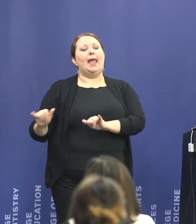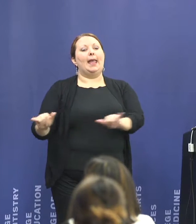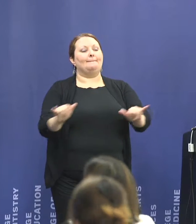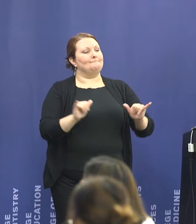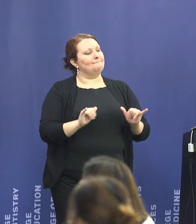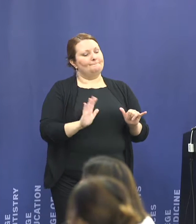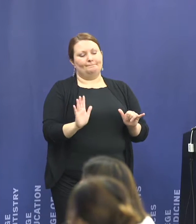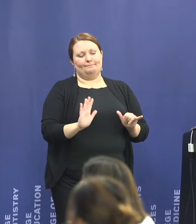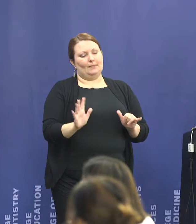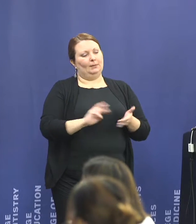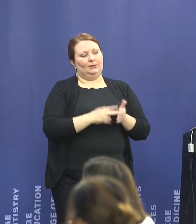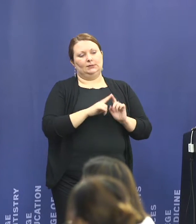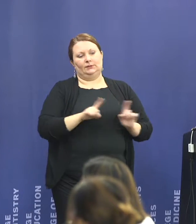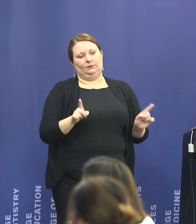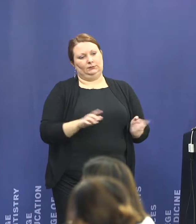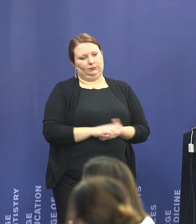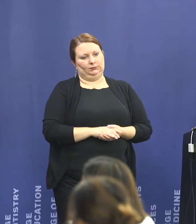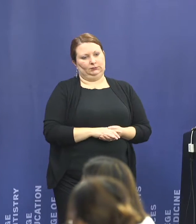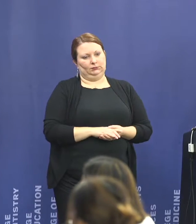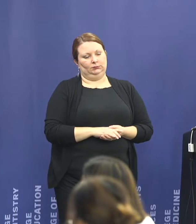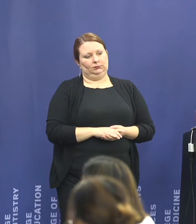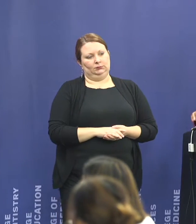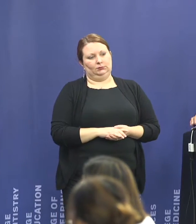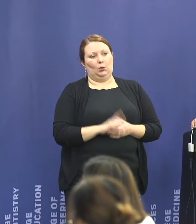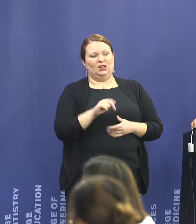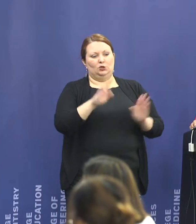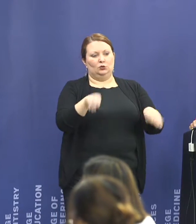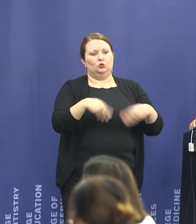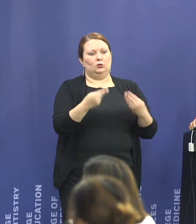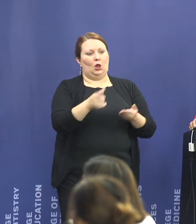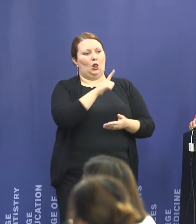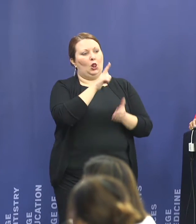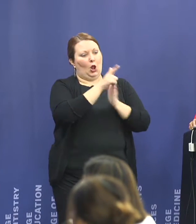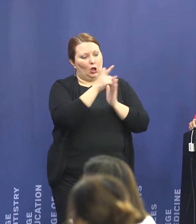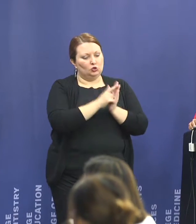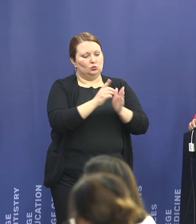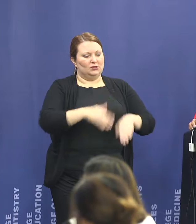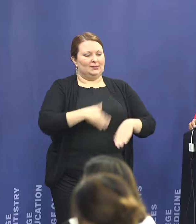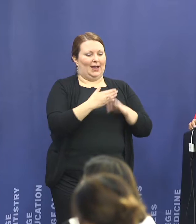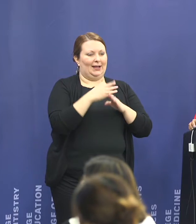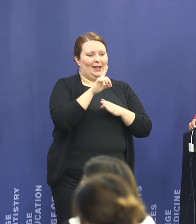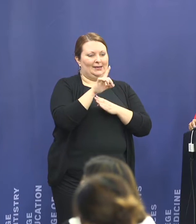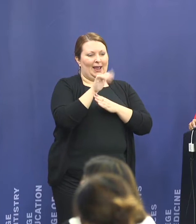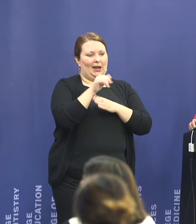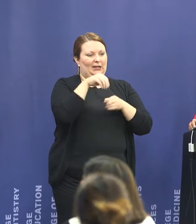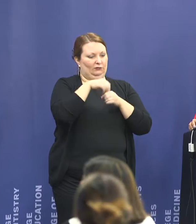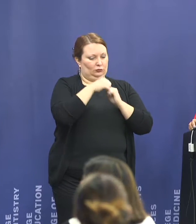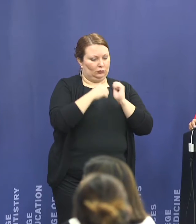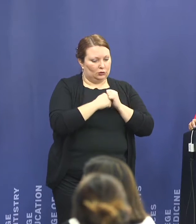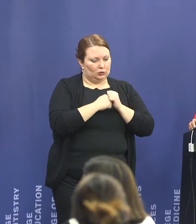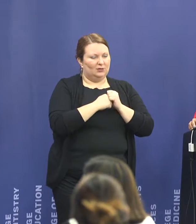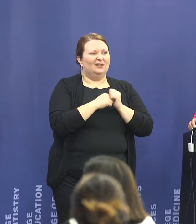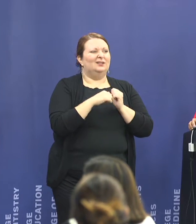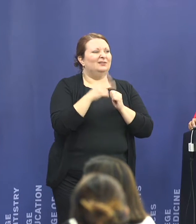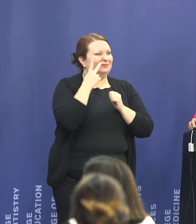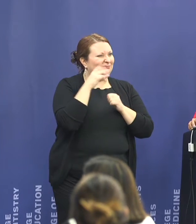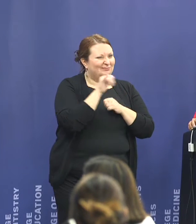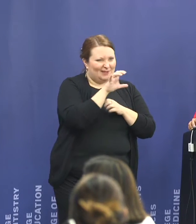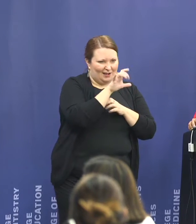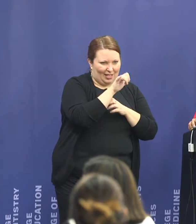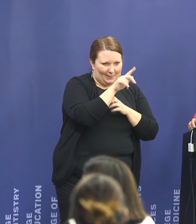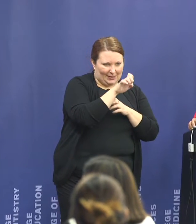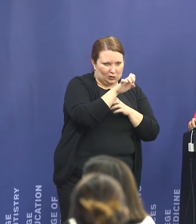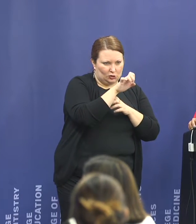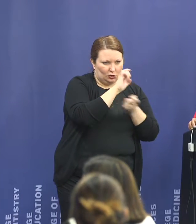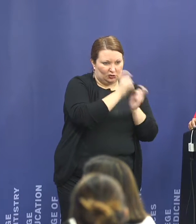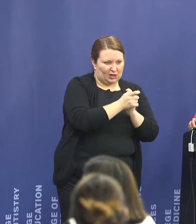thing. We need to introduce legislation to protect our data infrastructure. We see what's happening with all the data on climate change. You erase the